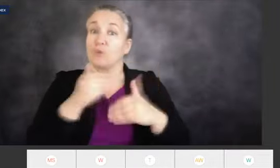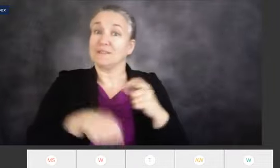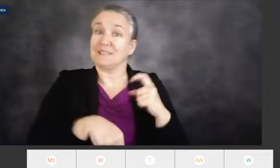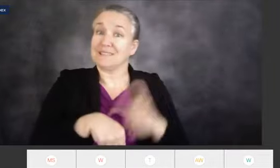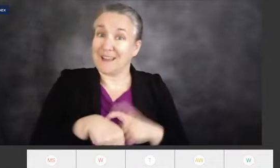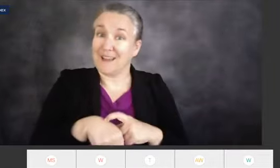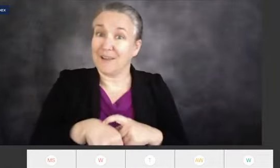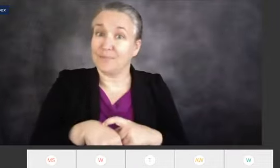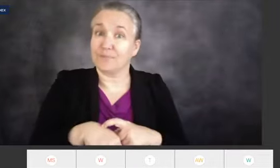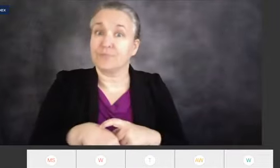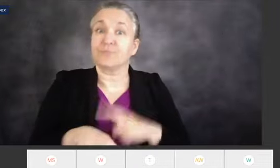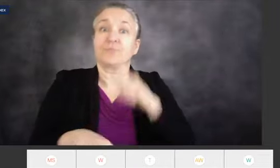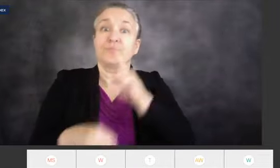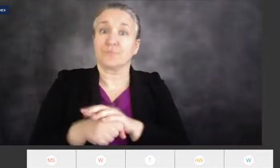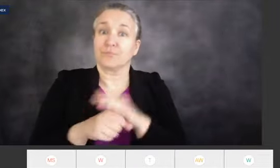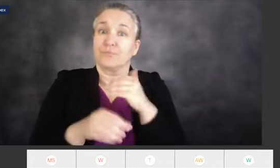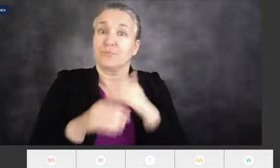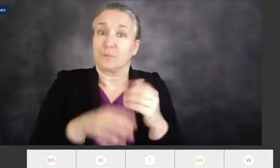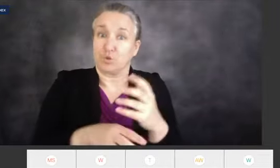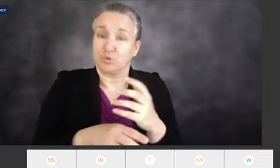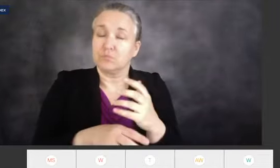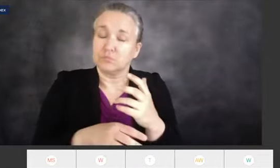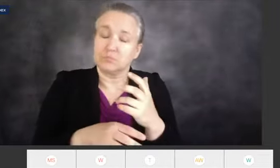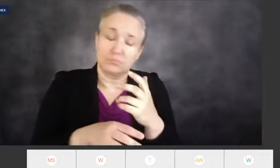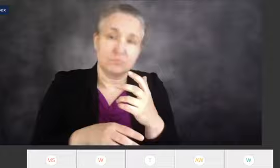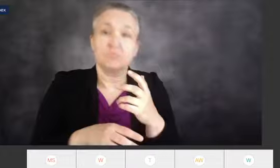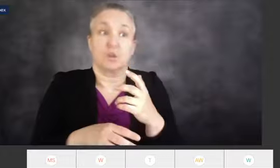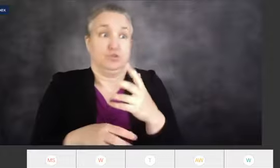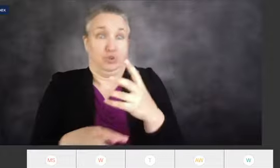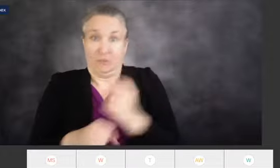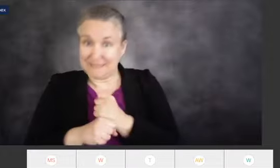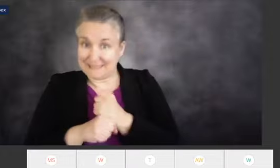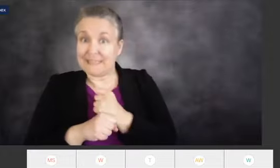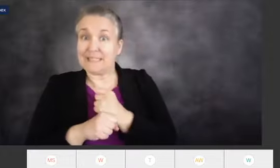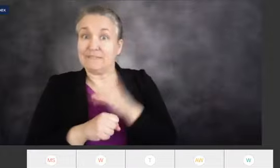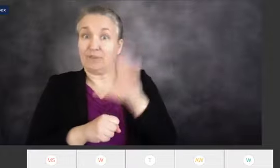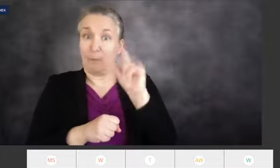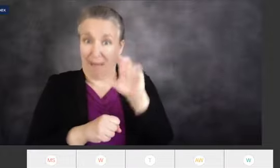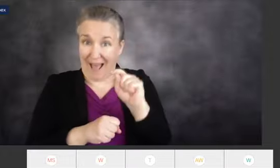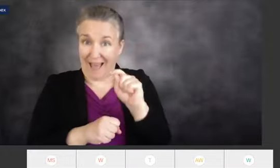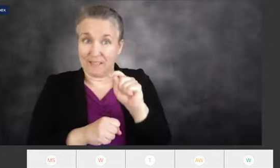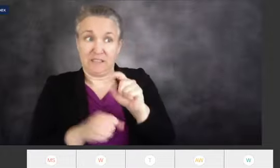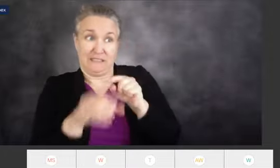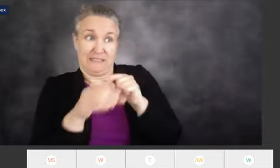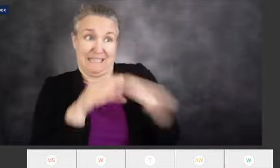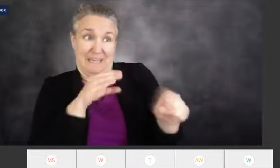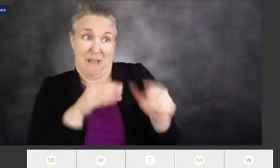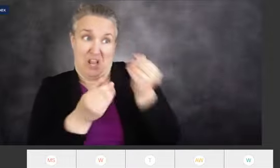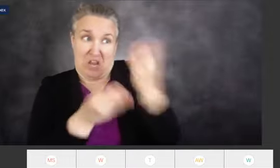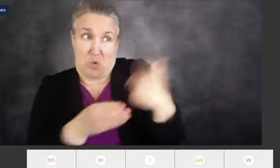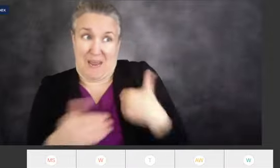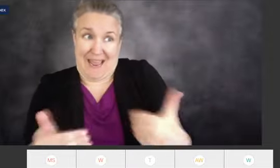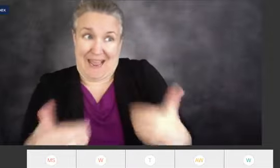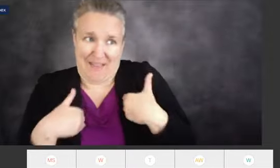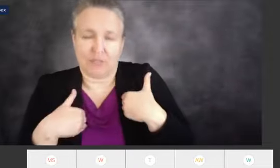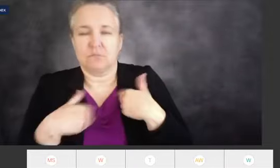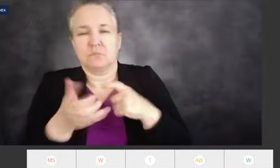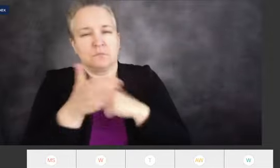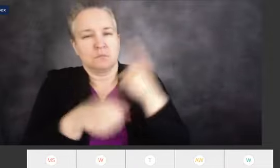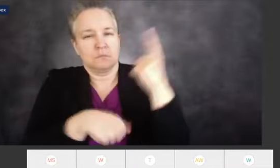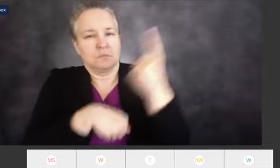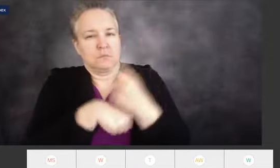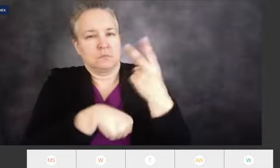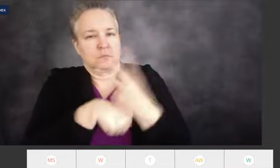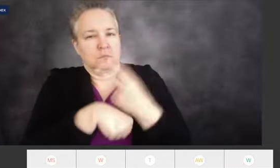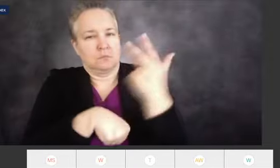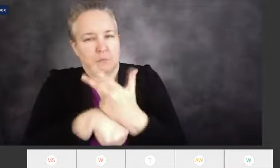confirm receipt of the email, the ballot, once we receive them, does take a few days, but rest assured people will get their confirmation.